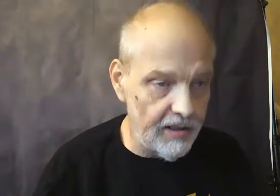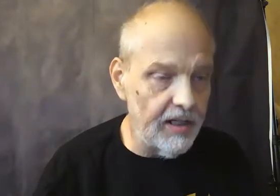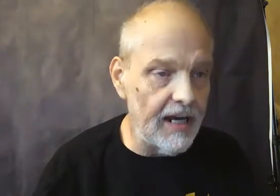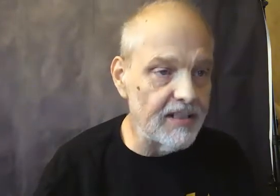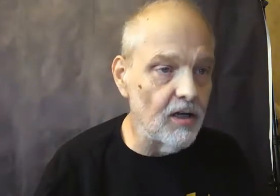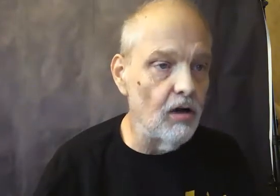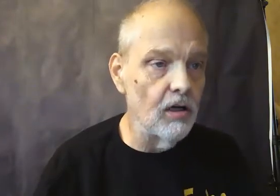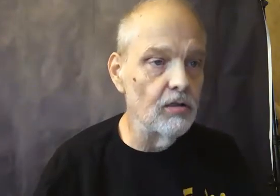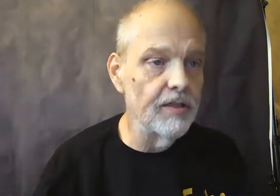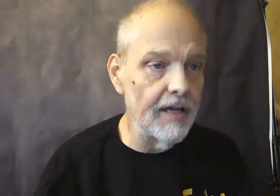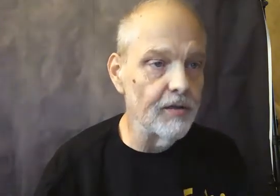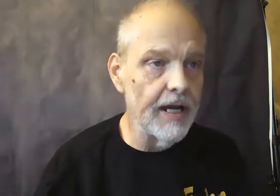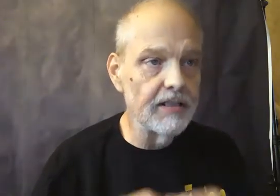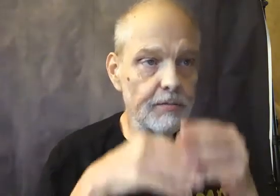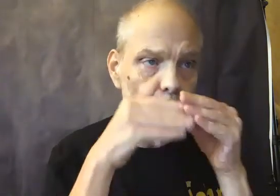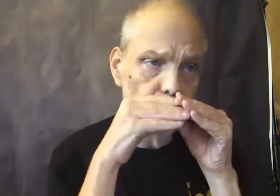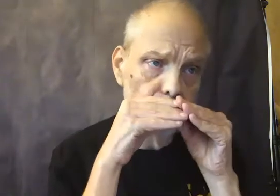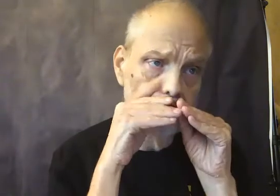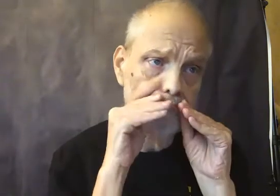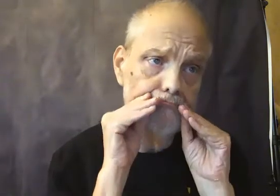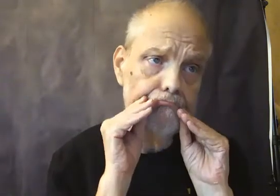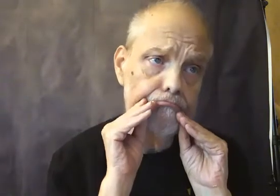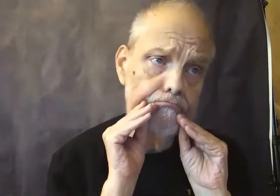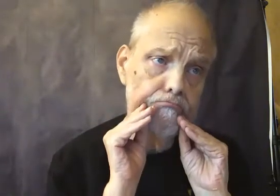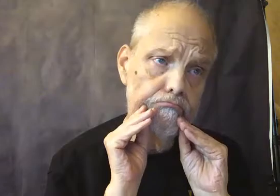it has to all go together. It has to be